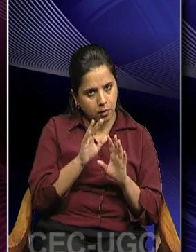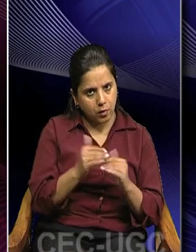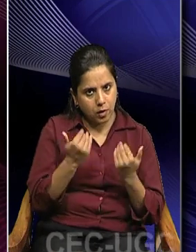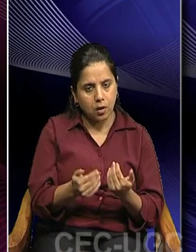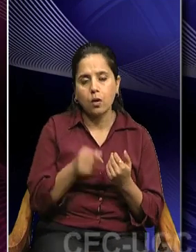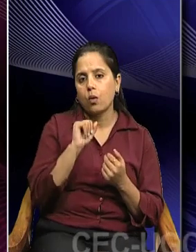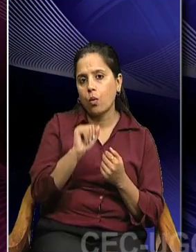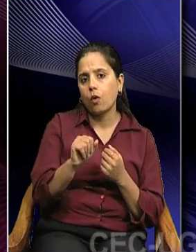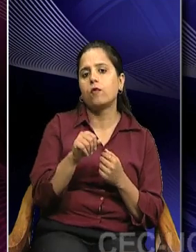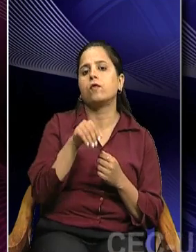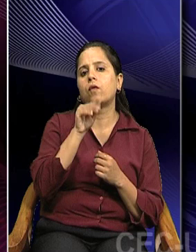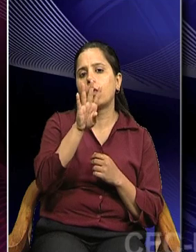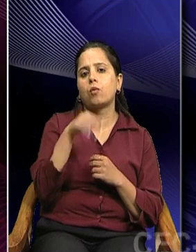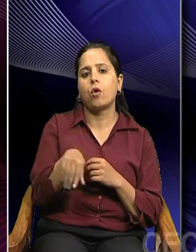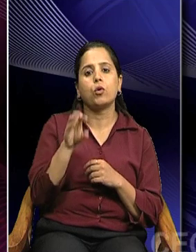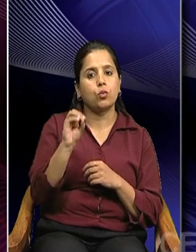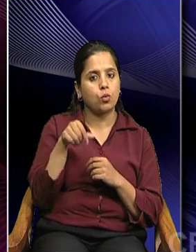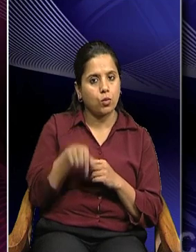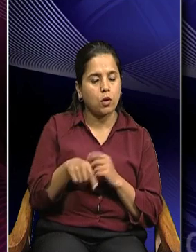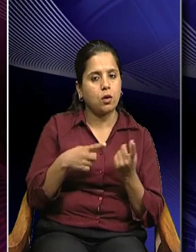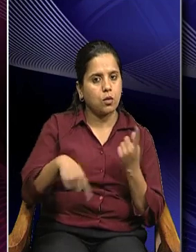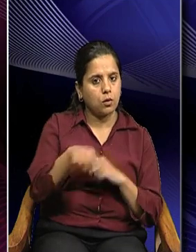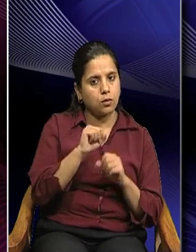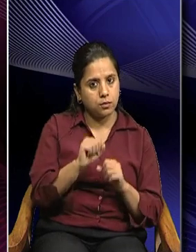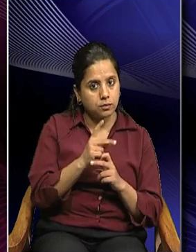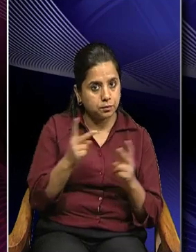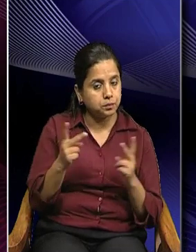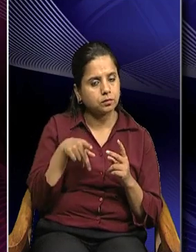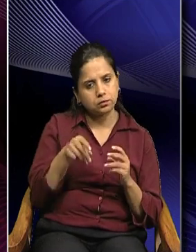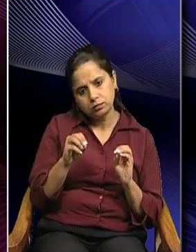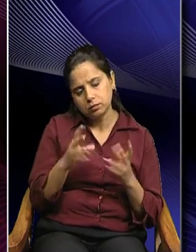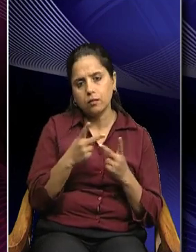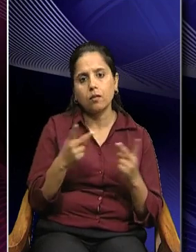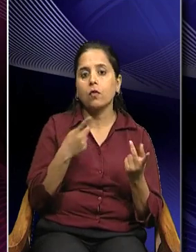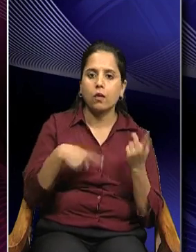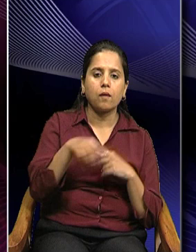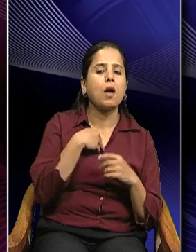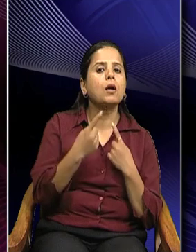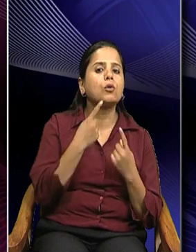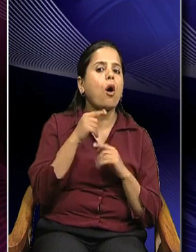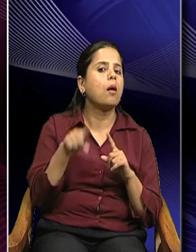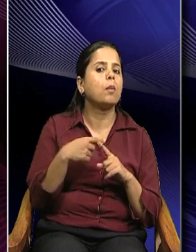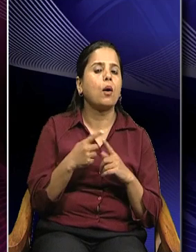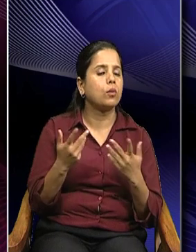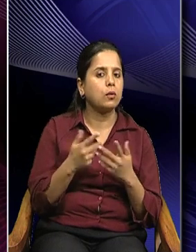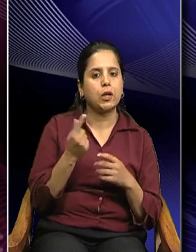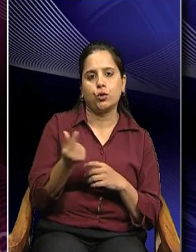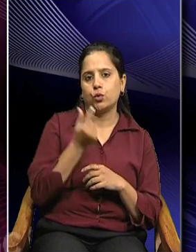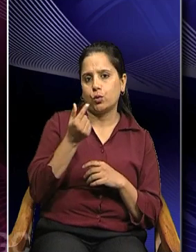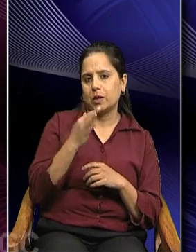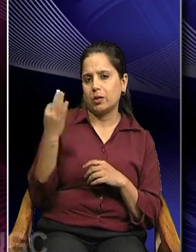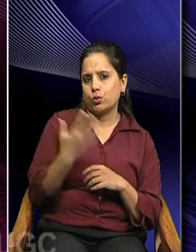web 4.0, this became the force enabling the emergence. So we started talking about the use of